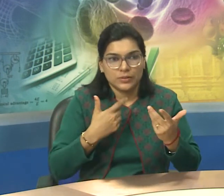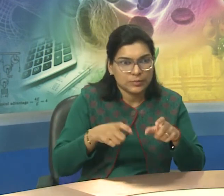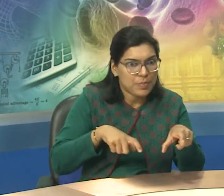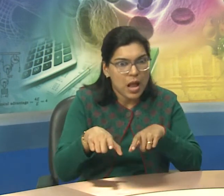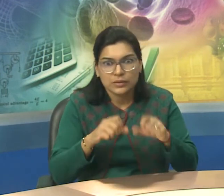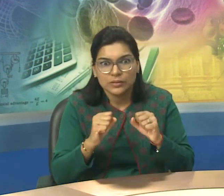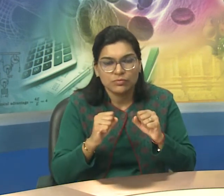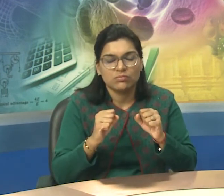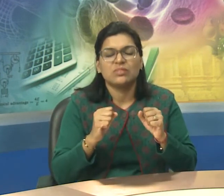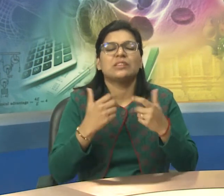passed on the